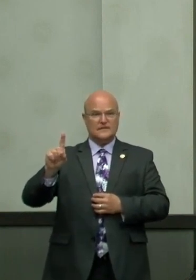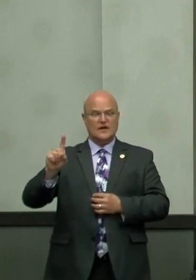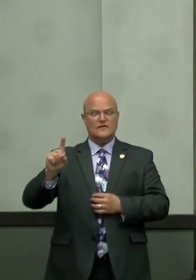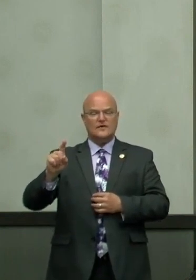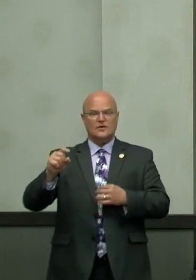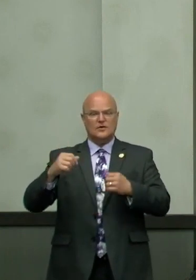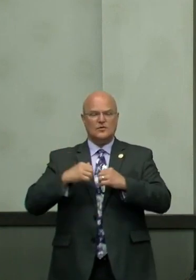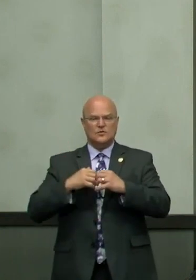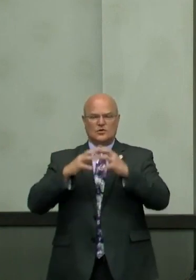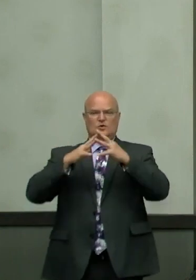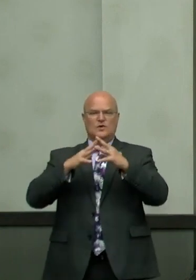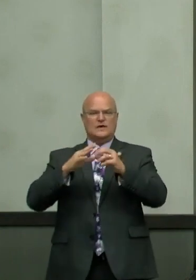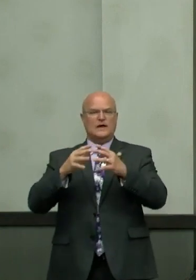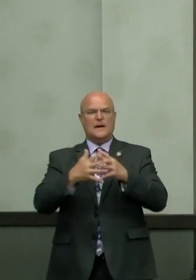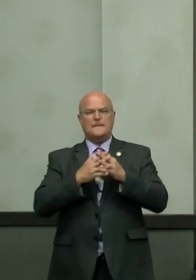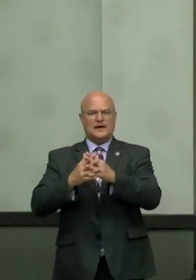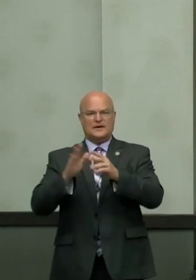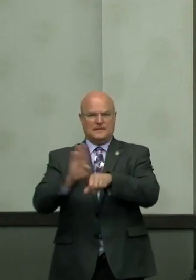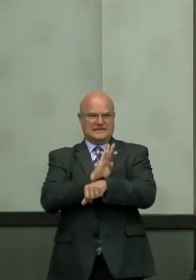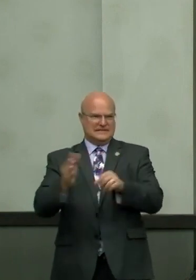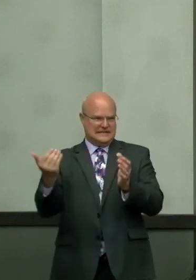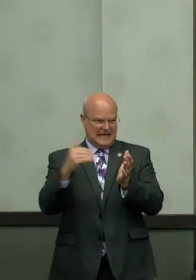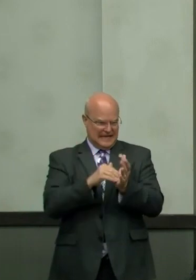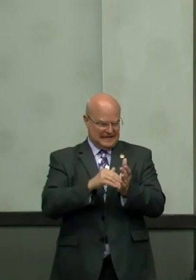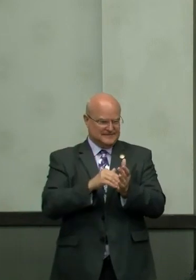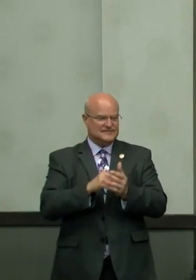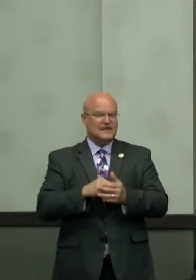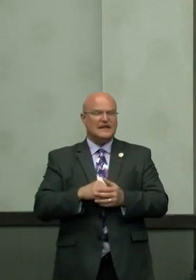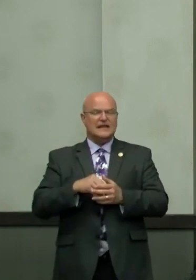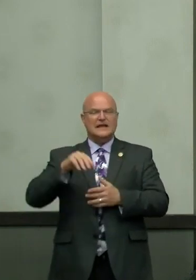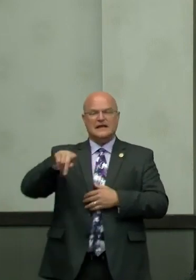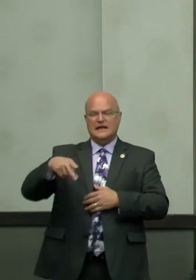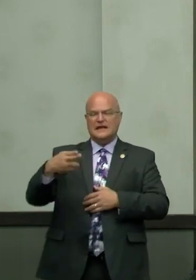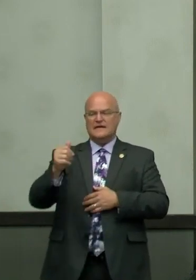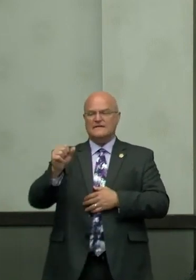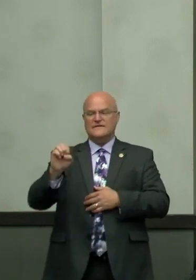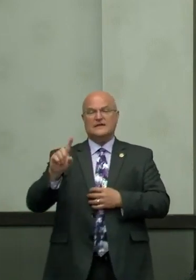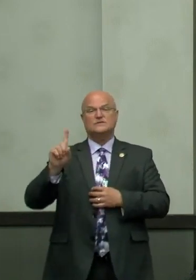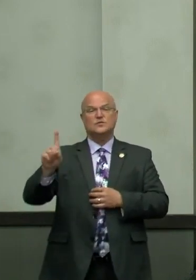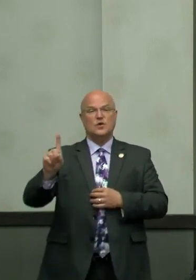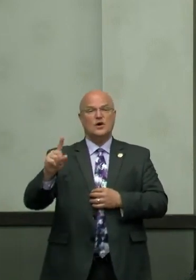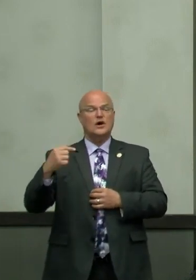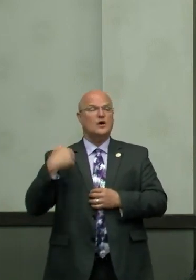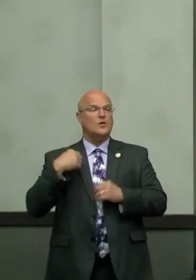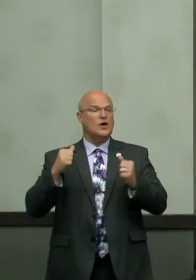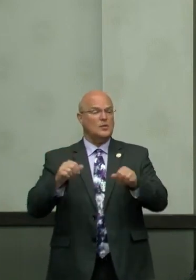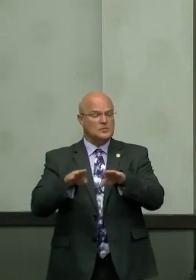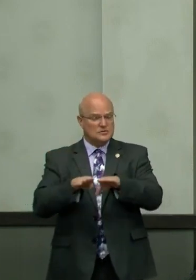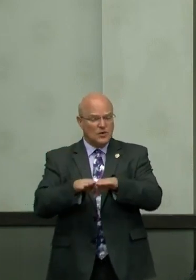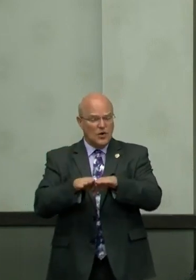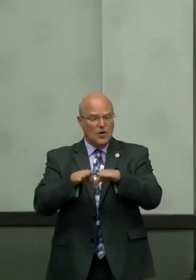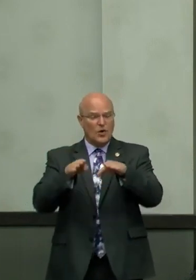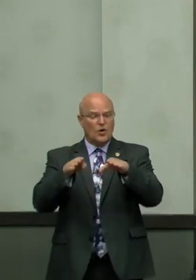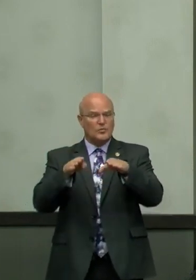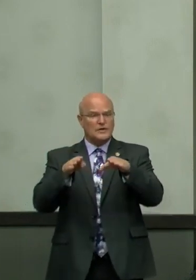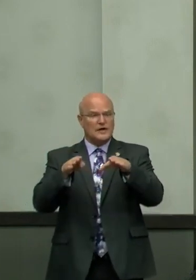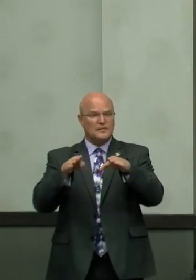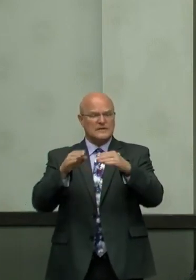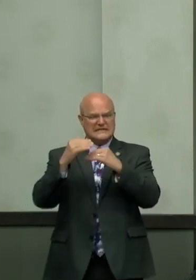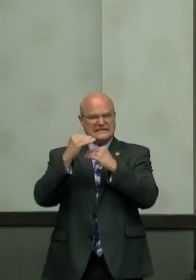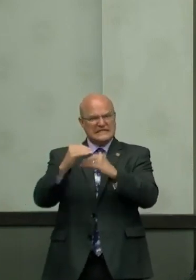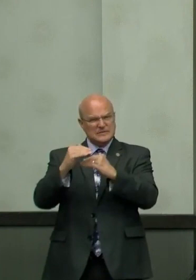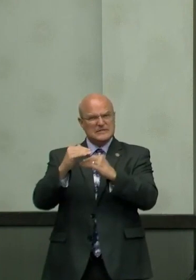Renewing America's Business again. And in phase 1, we've been able to open